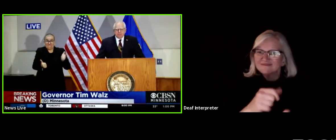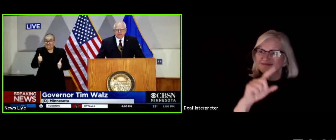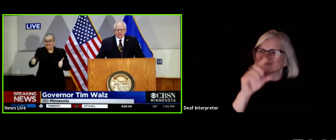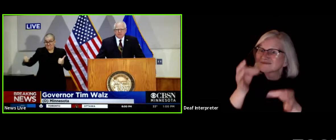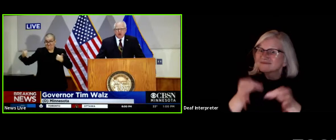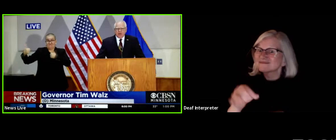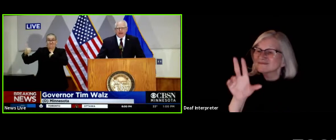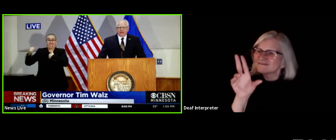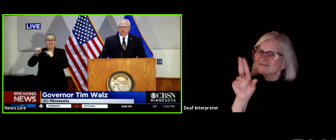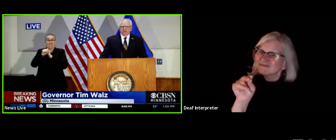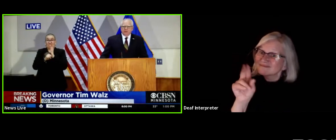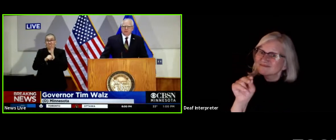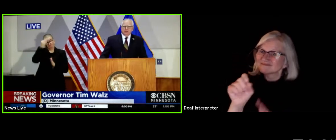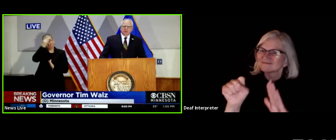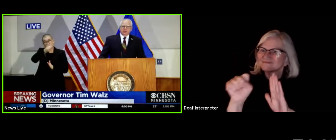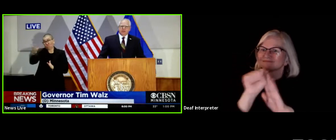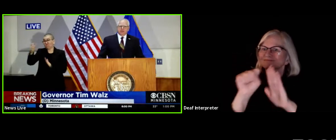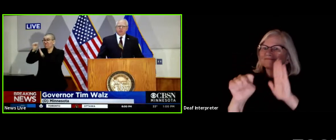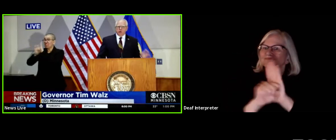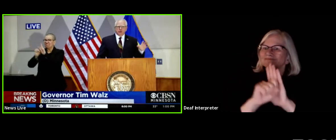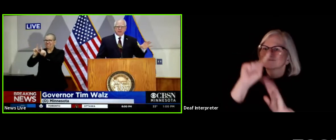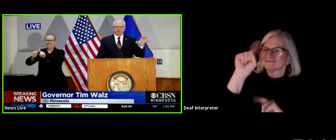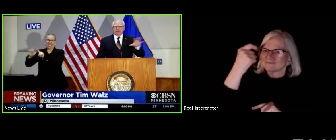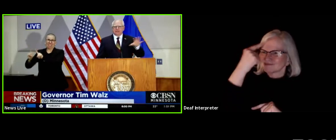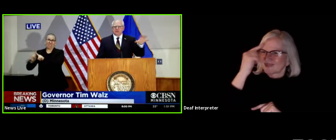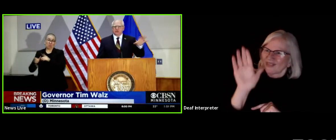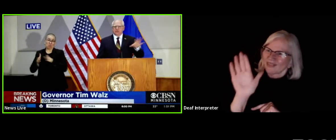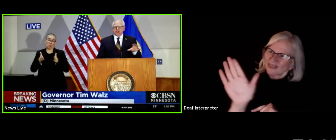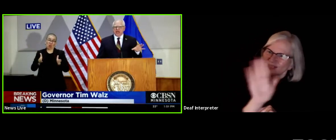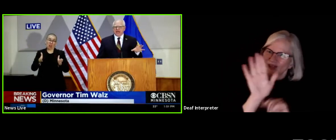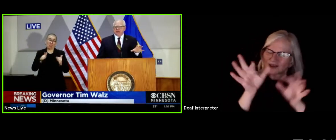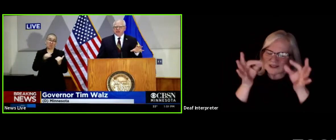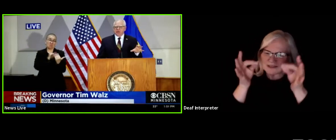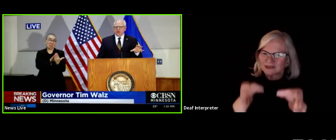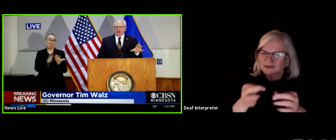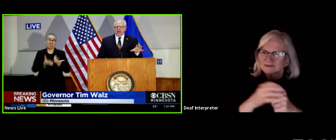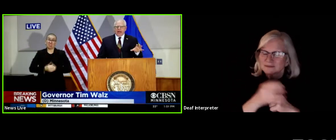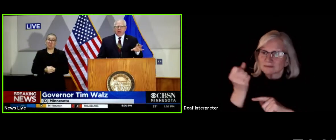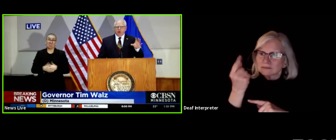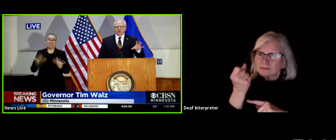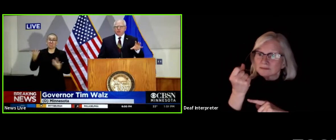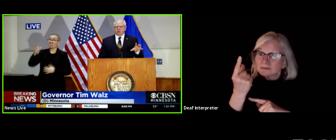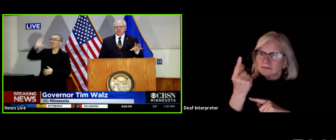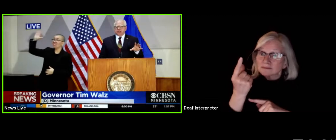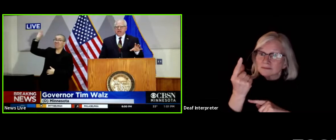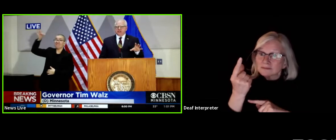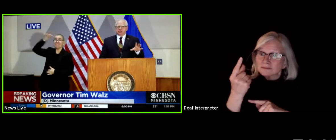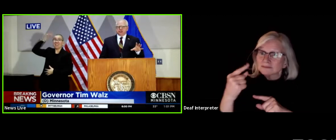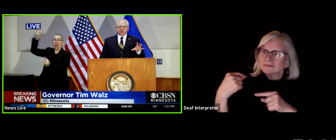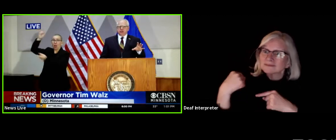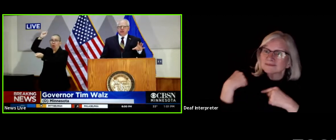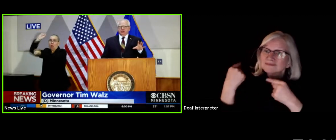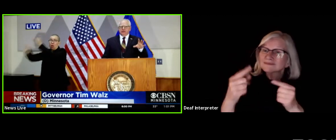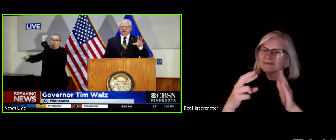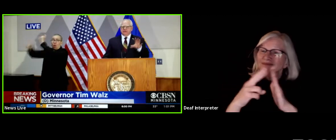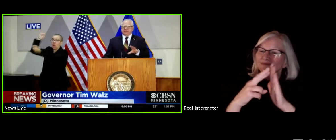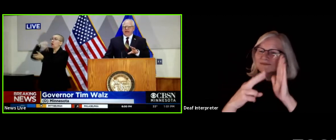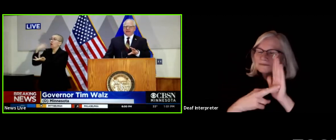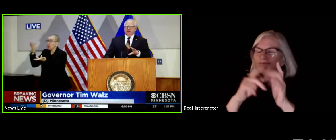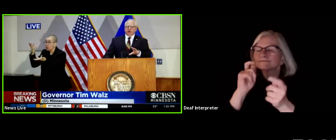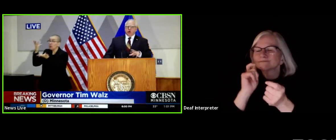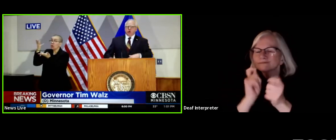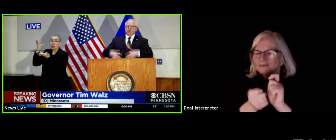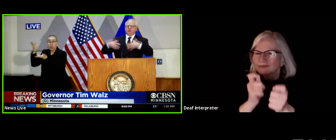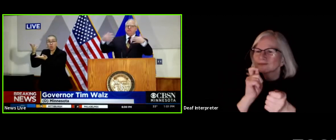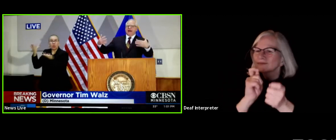In the midst of all that, rules have been continuing to change. And one of the rules changed that